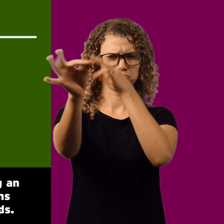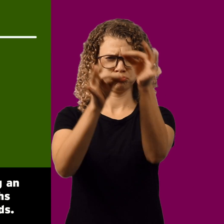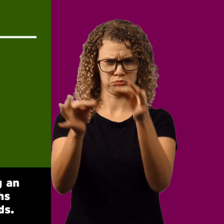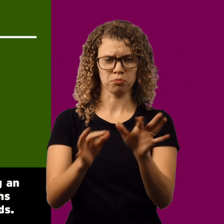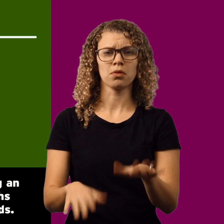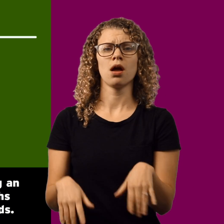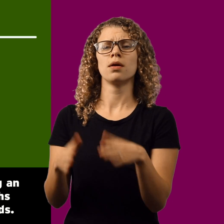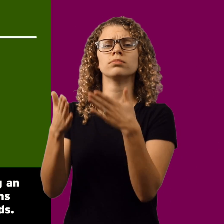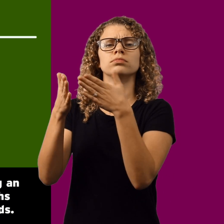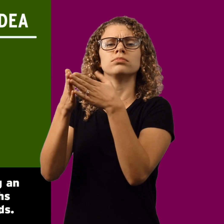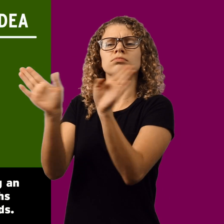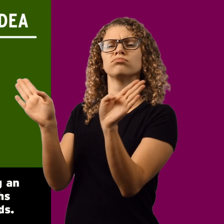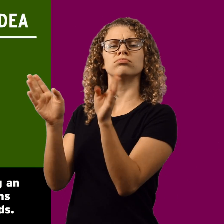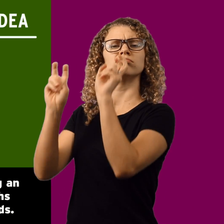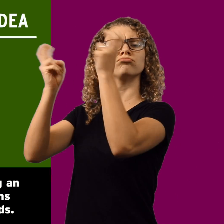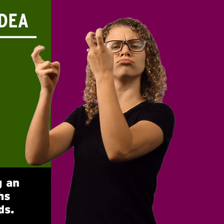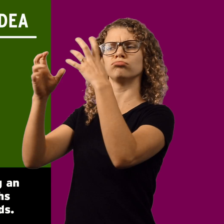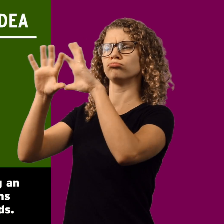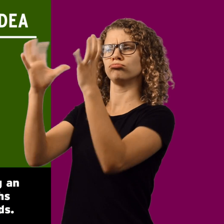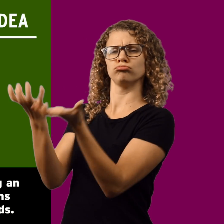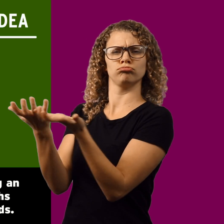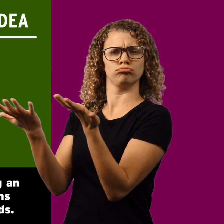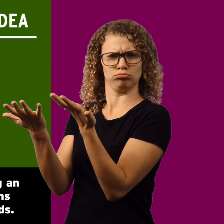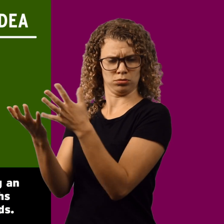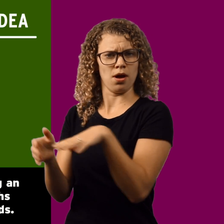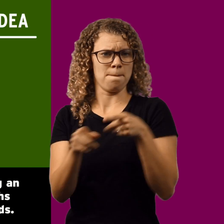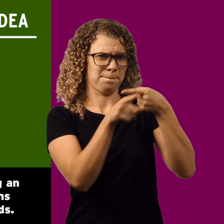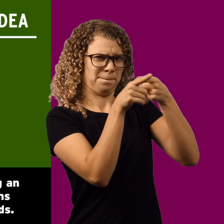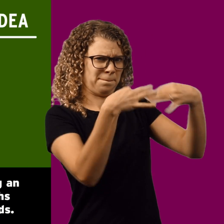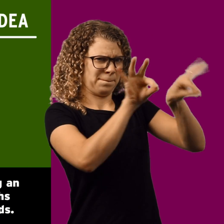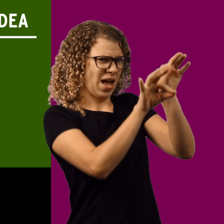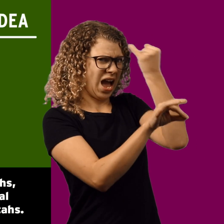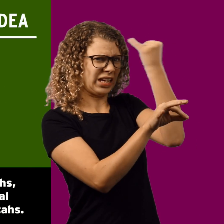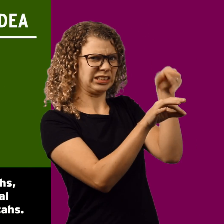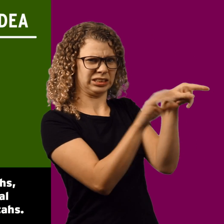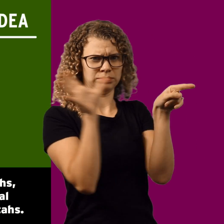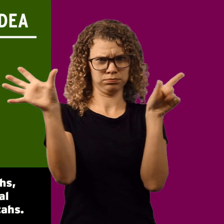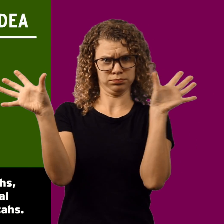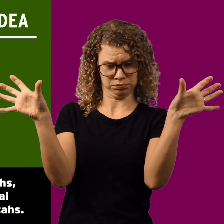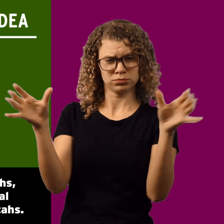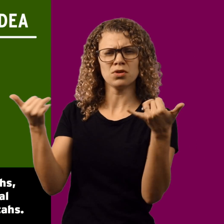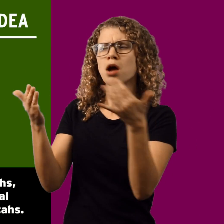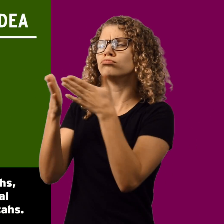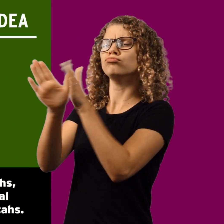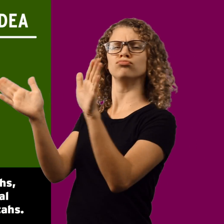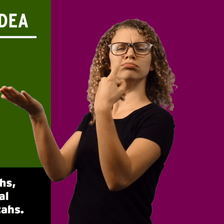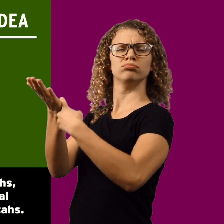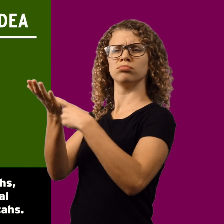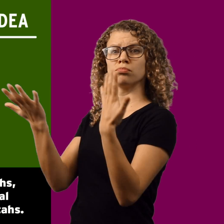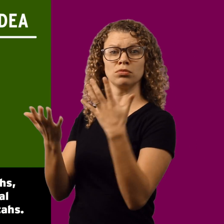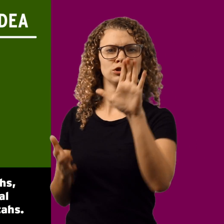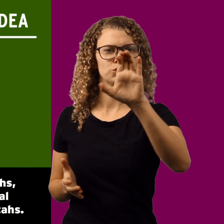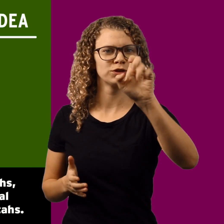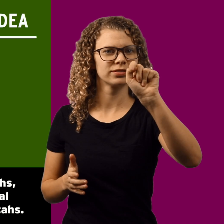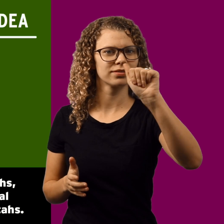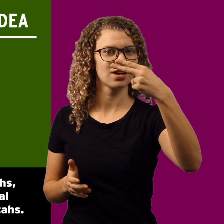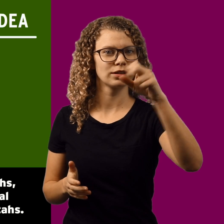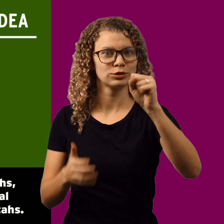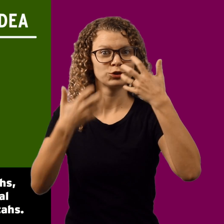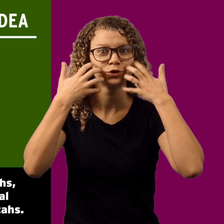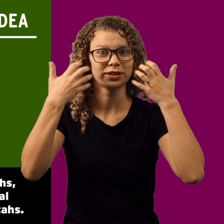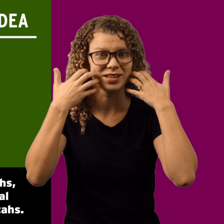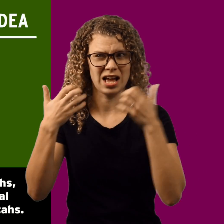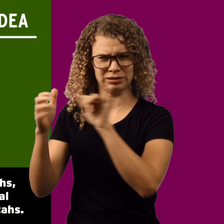Okay, well, say you're reading an article about how cheetahs can run at very high speeds. The topic would be cheetahs, because that's the general subject of the